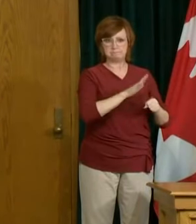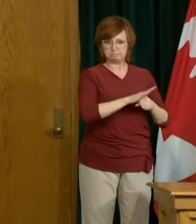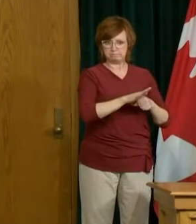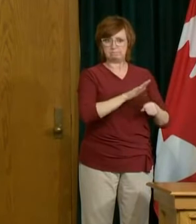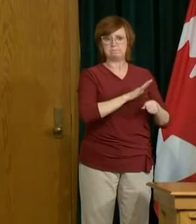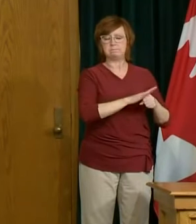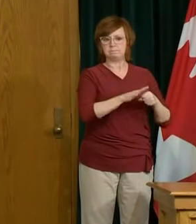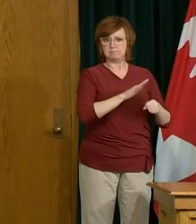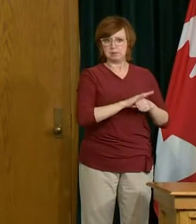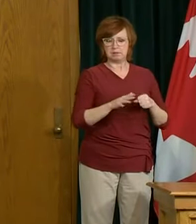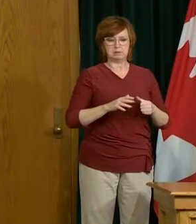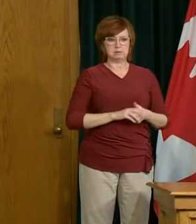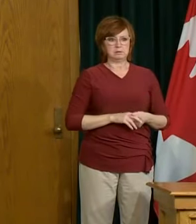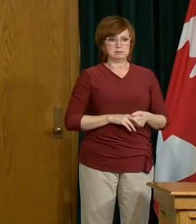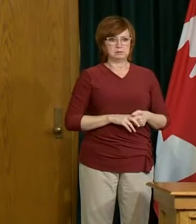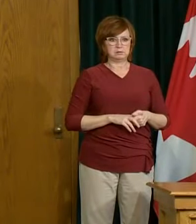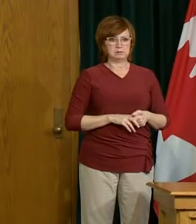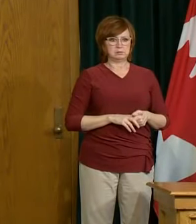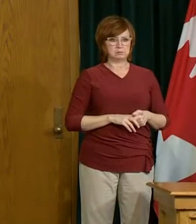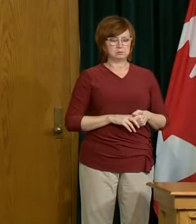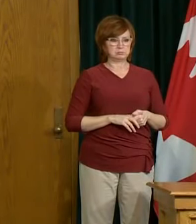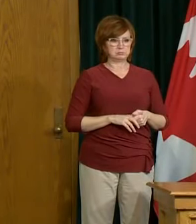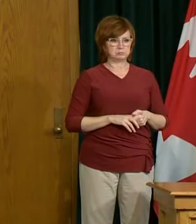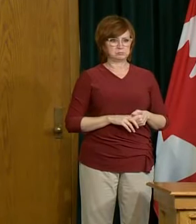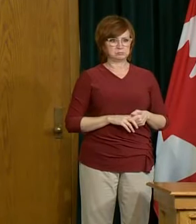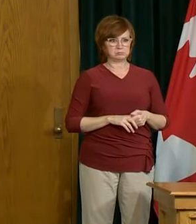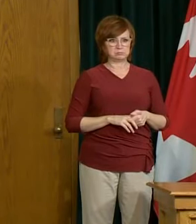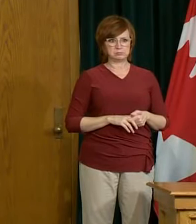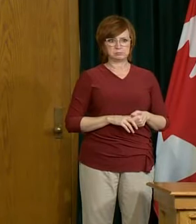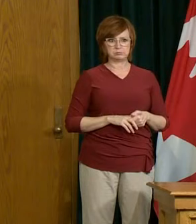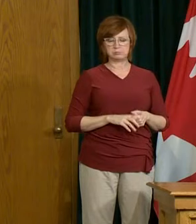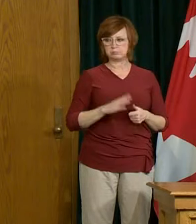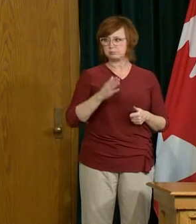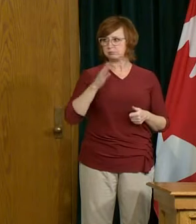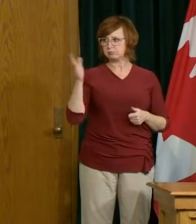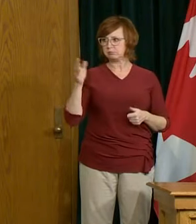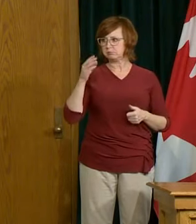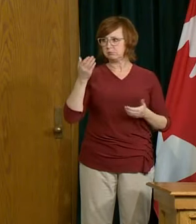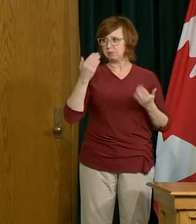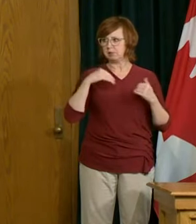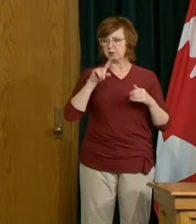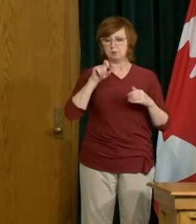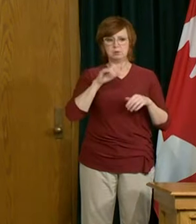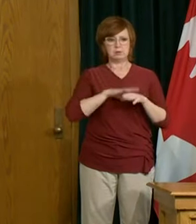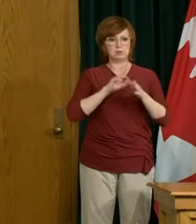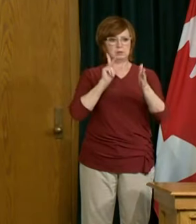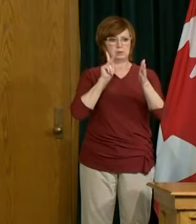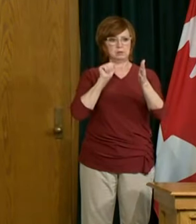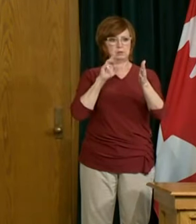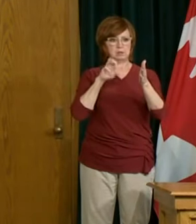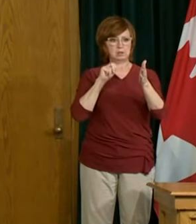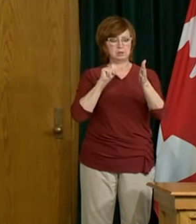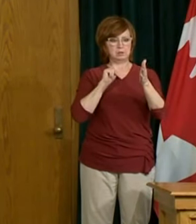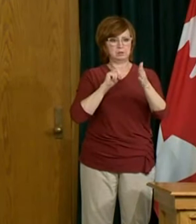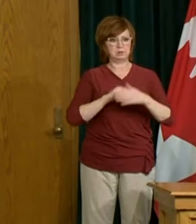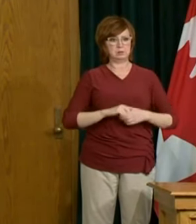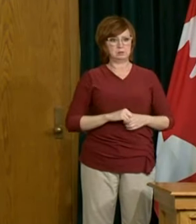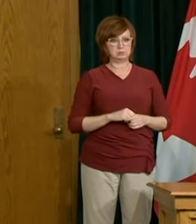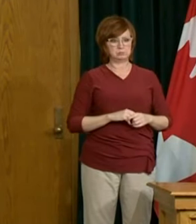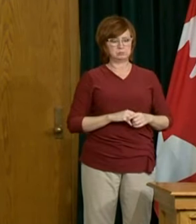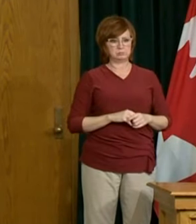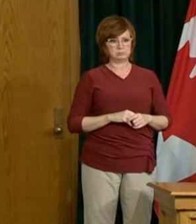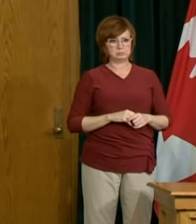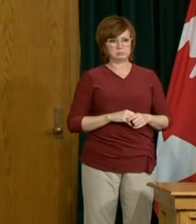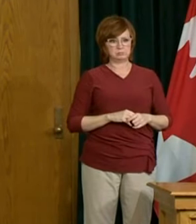a regular basis when they're asked for and requested. We'll take our next question from the room here. Karen? The